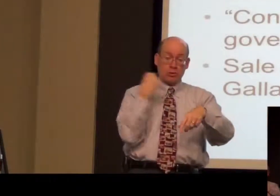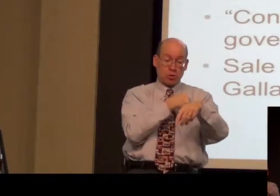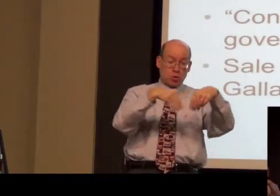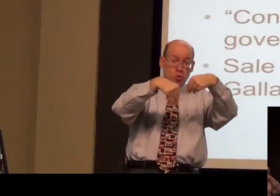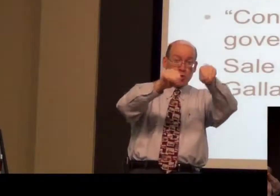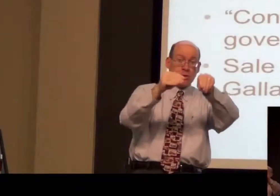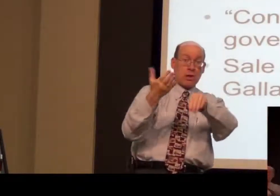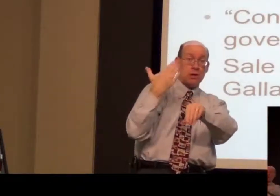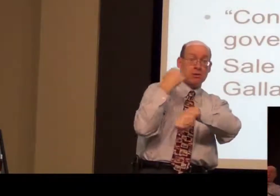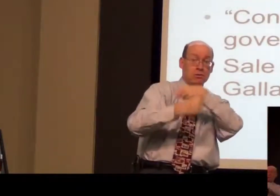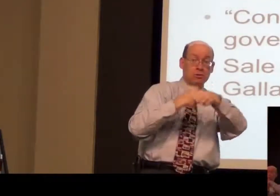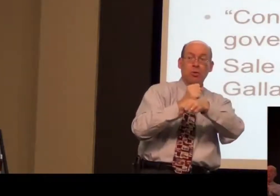you all.